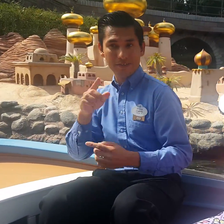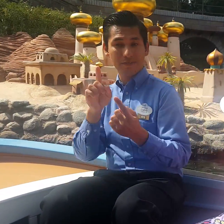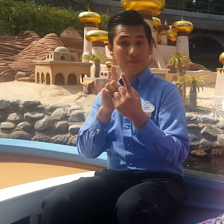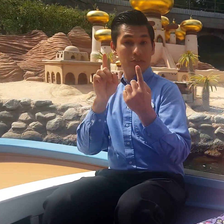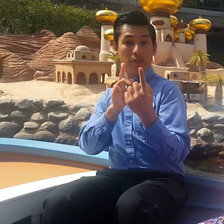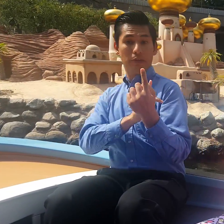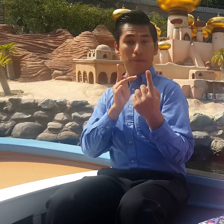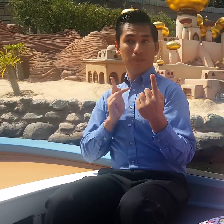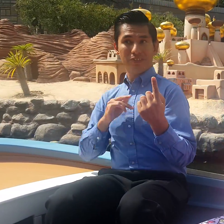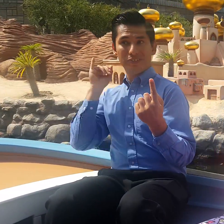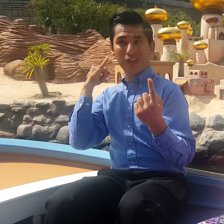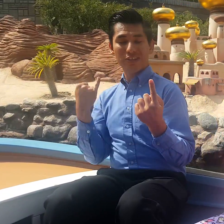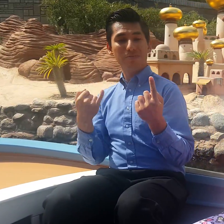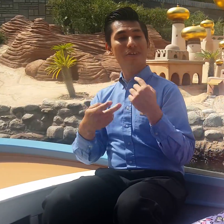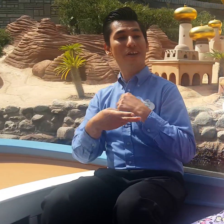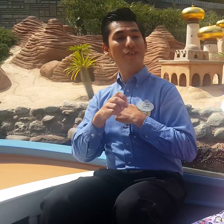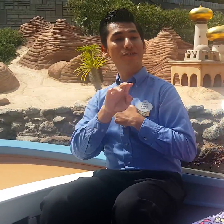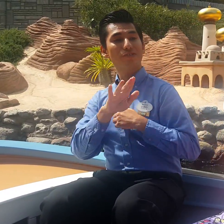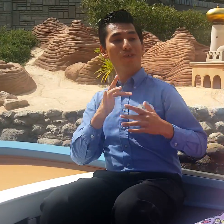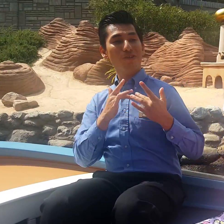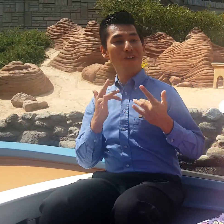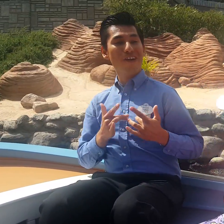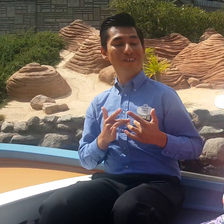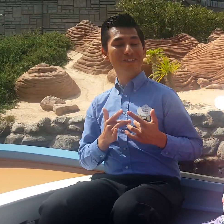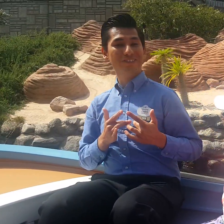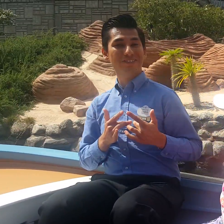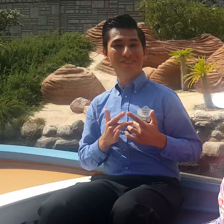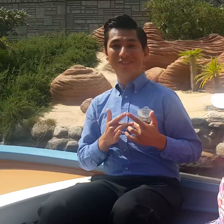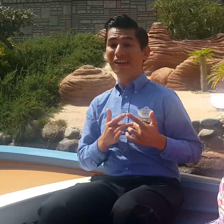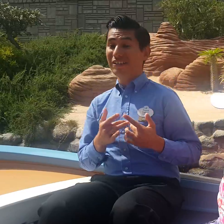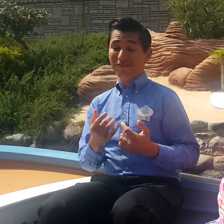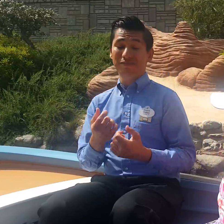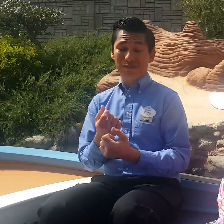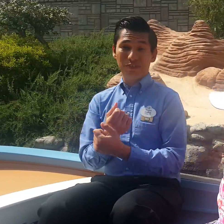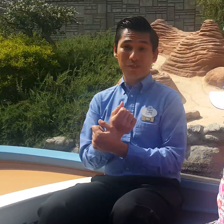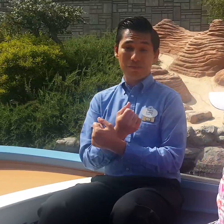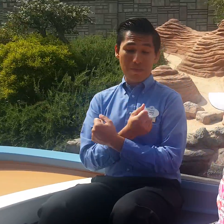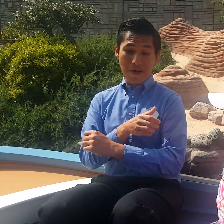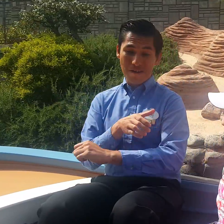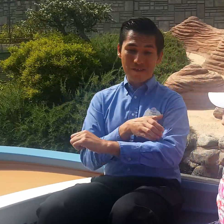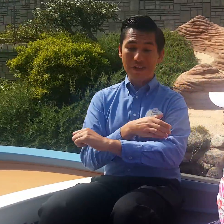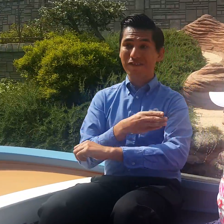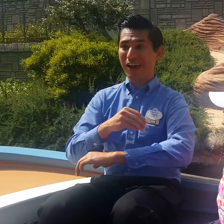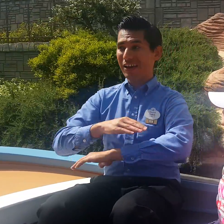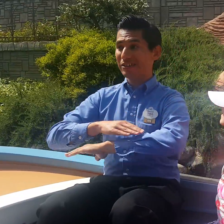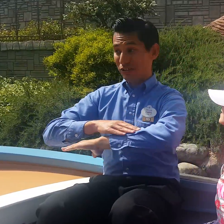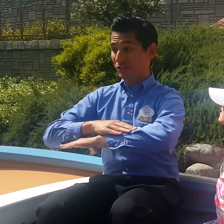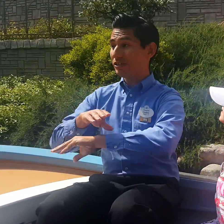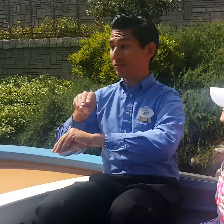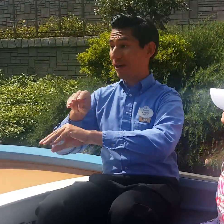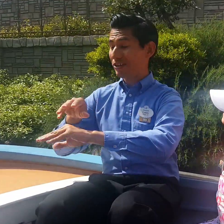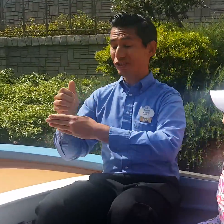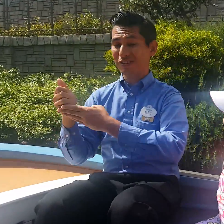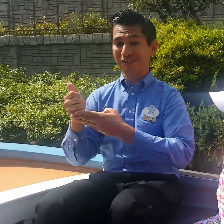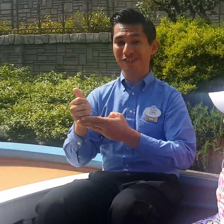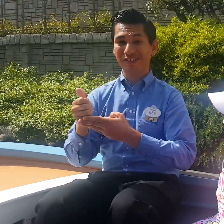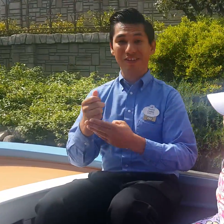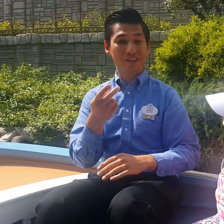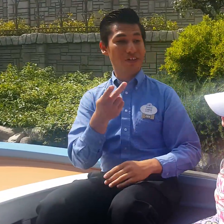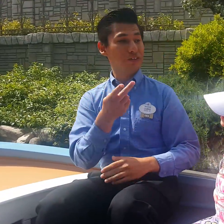and he stole her heart. Through the power of love and the magic of a genie, the two were married and to this day live in the Sultan's palace